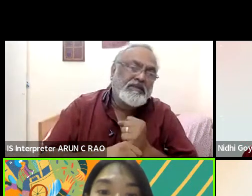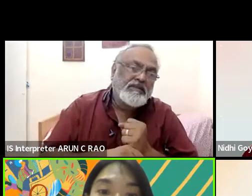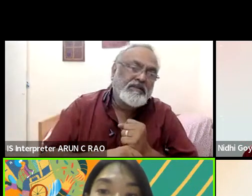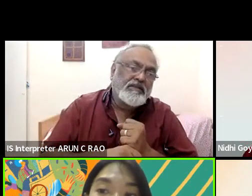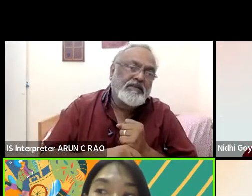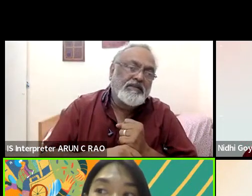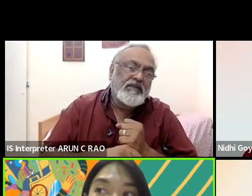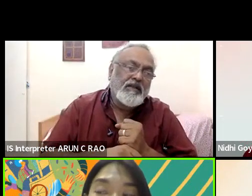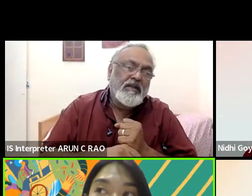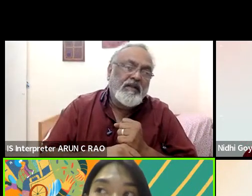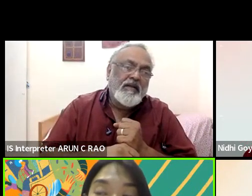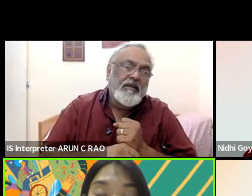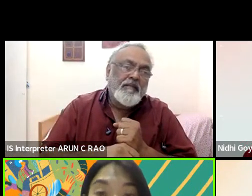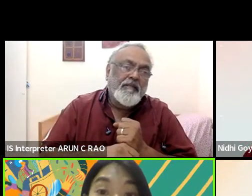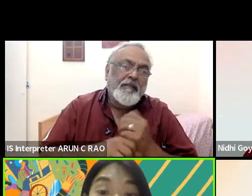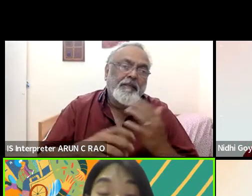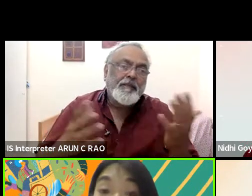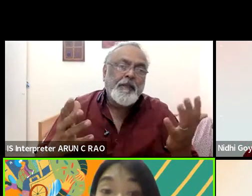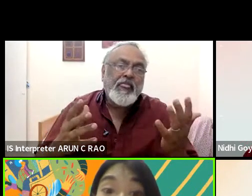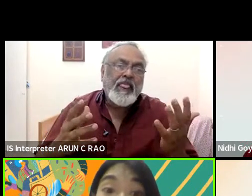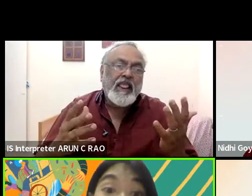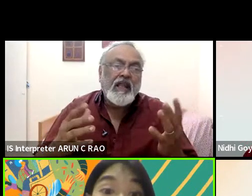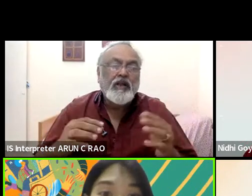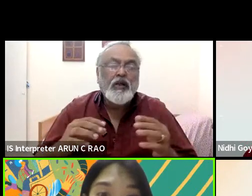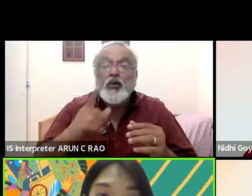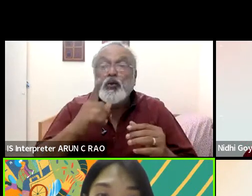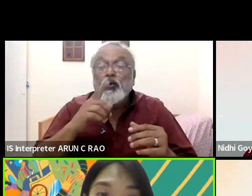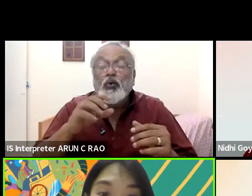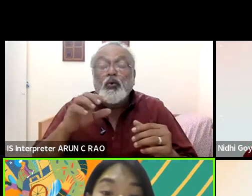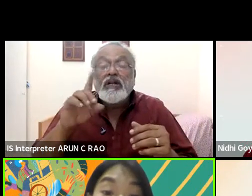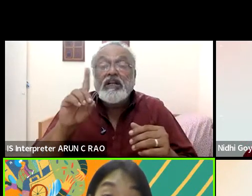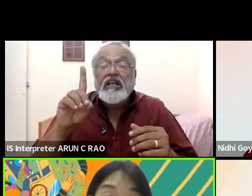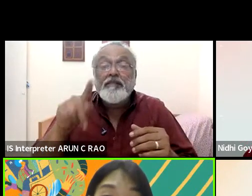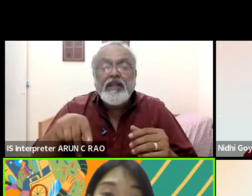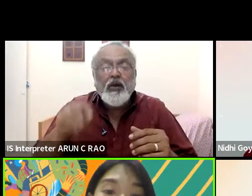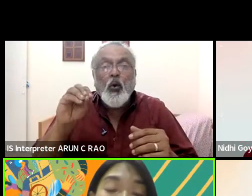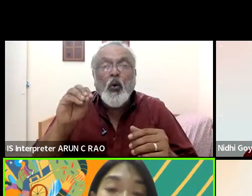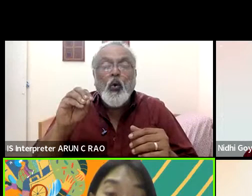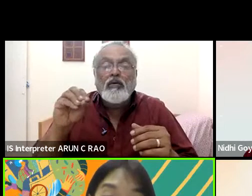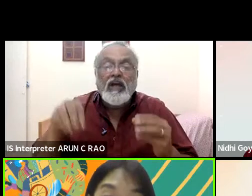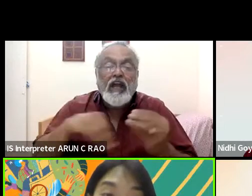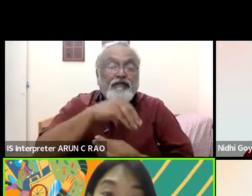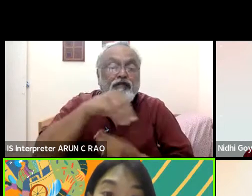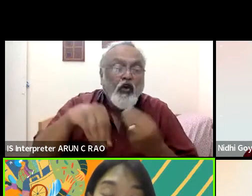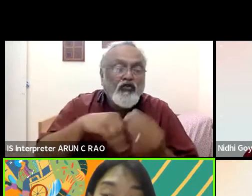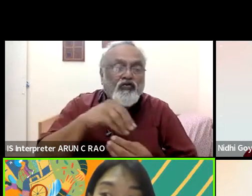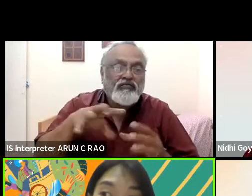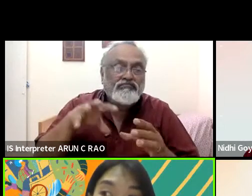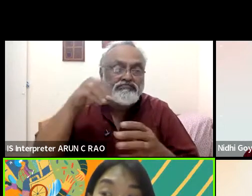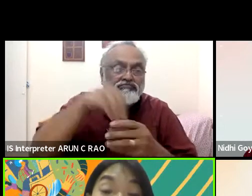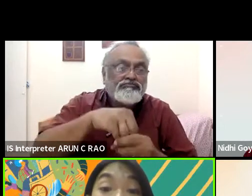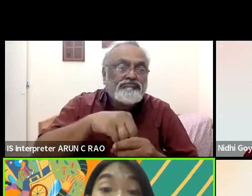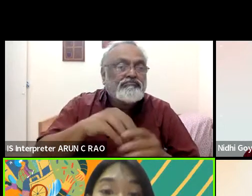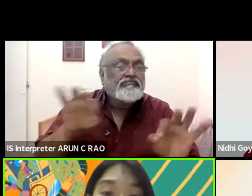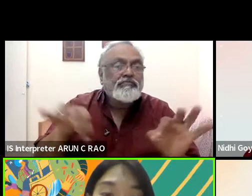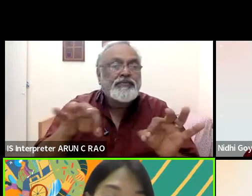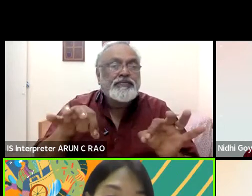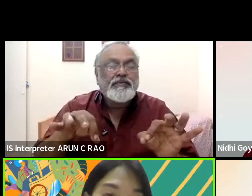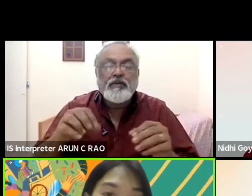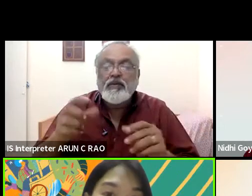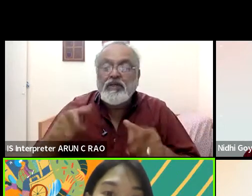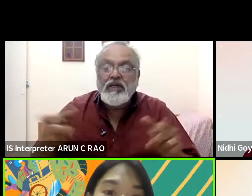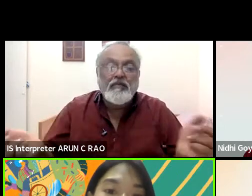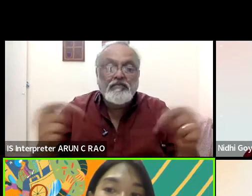or assessment by, for example, organizations of people with disabilities in actually being able to participate